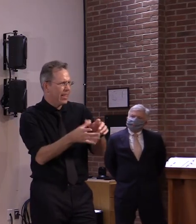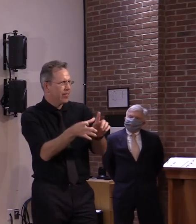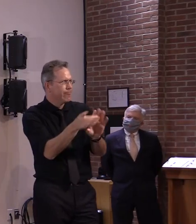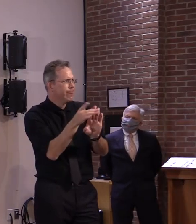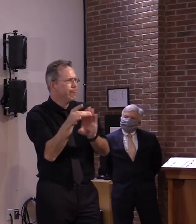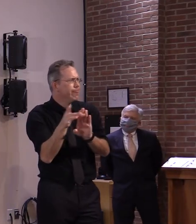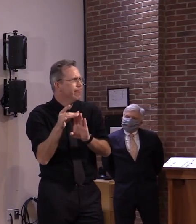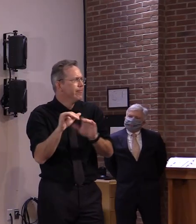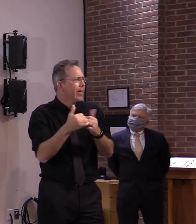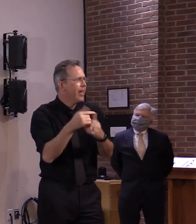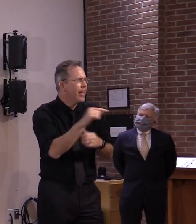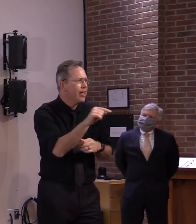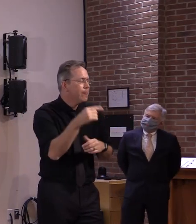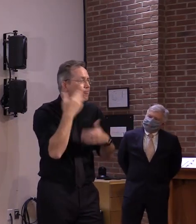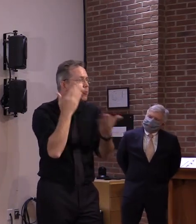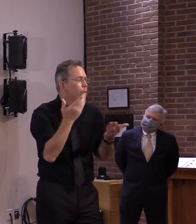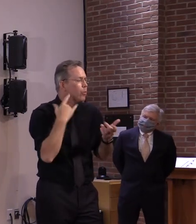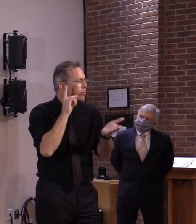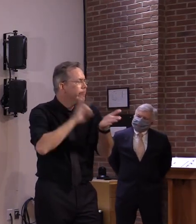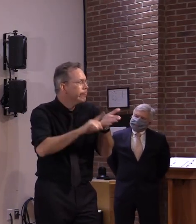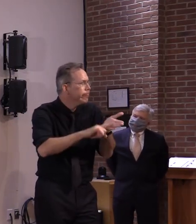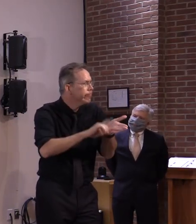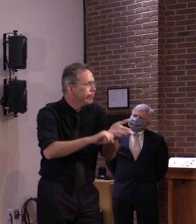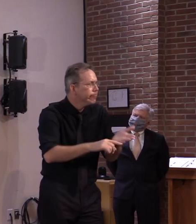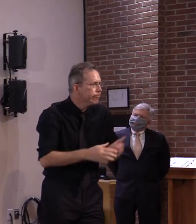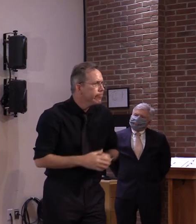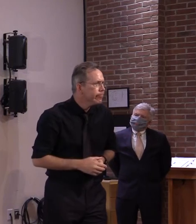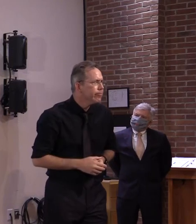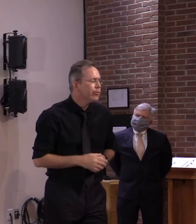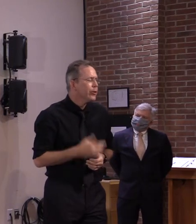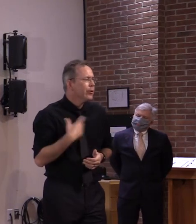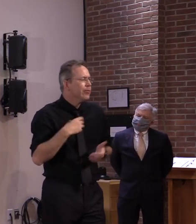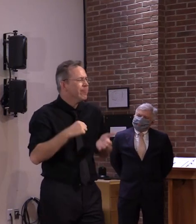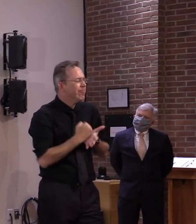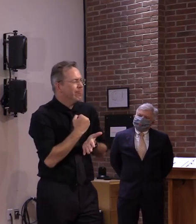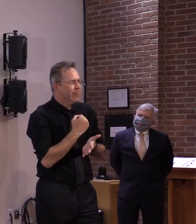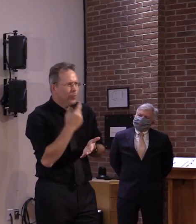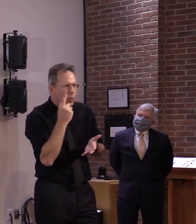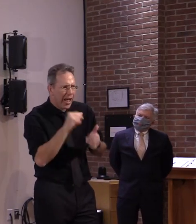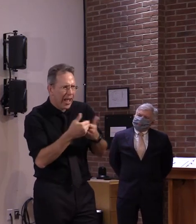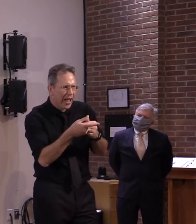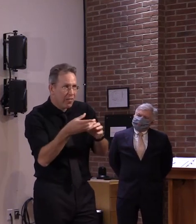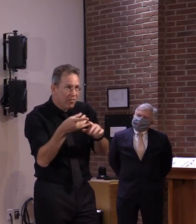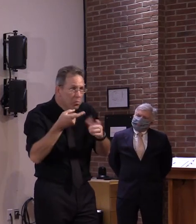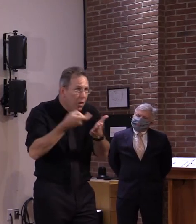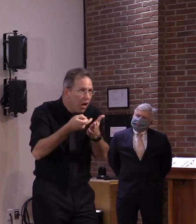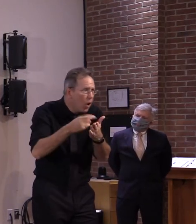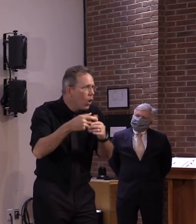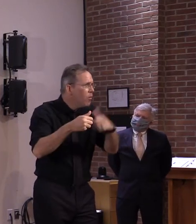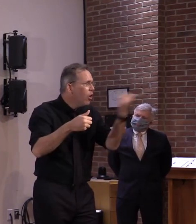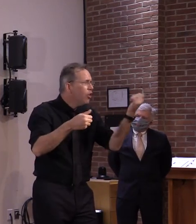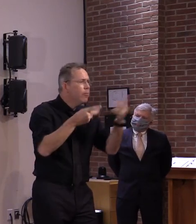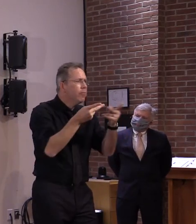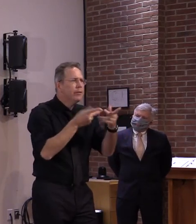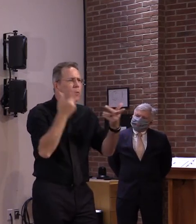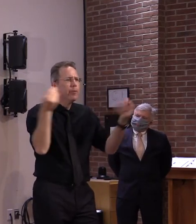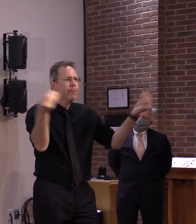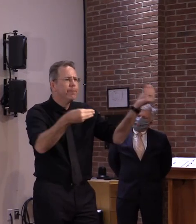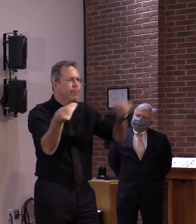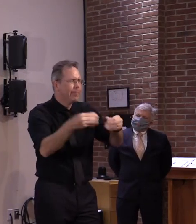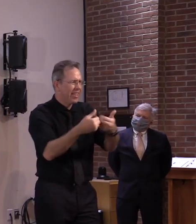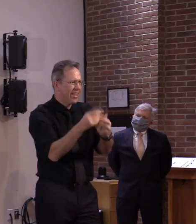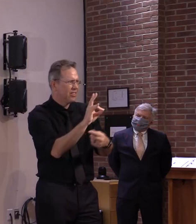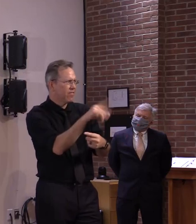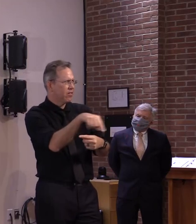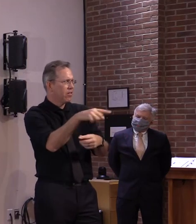in contact with virus, which unfortunately is true now in society. Other than that, I can't really give any specifics